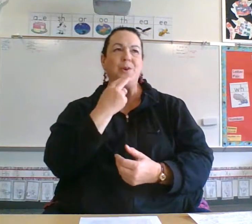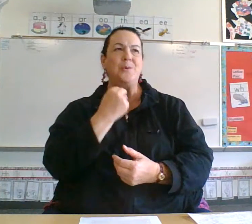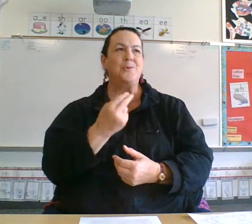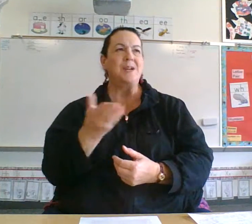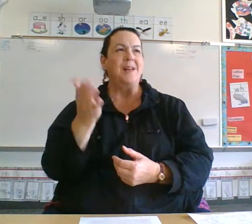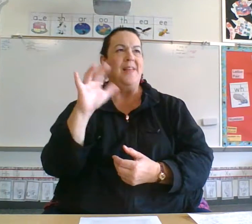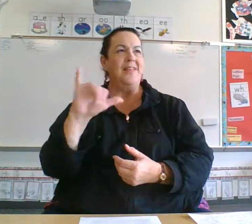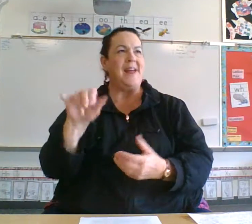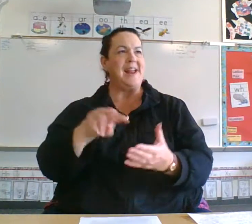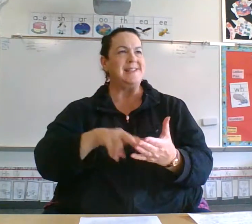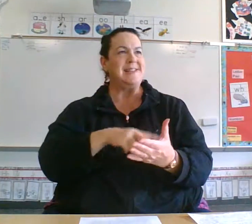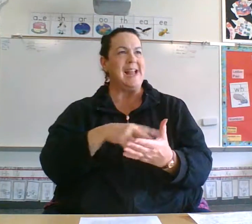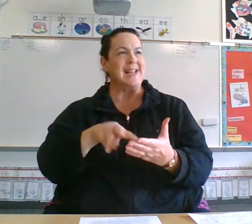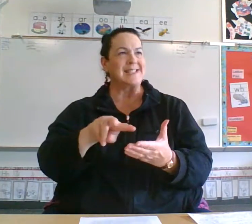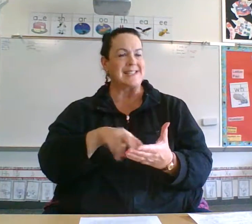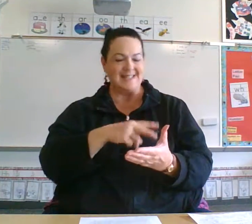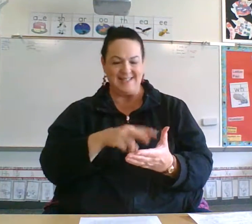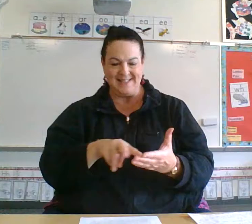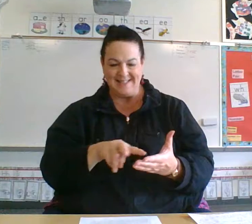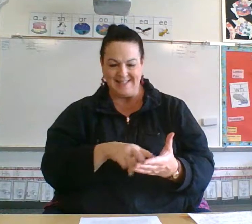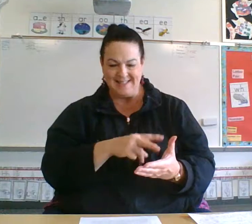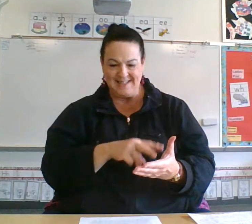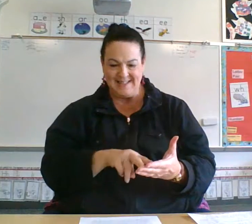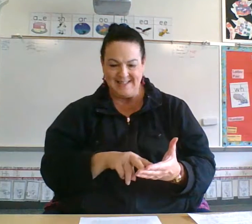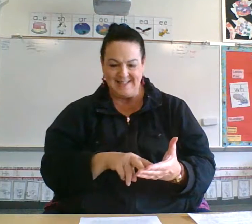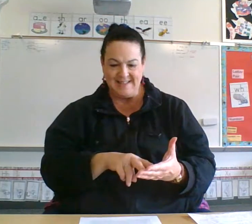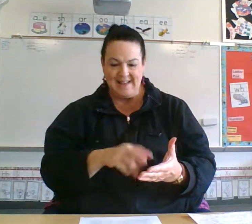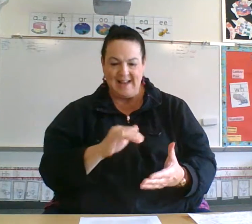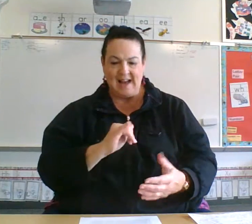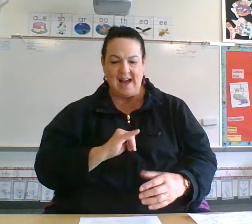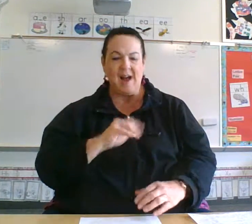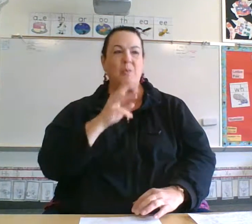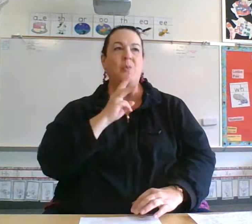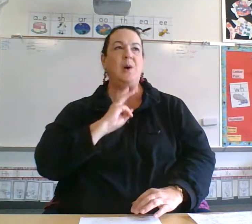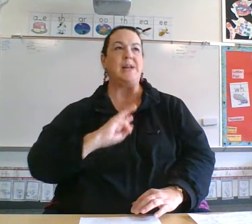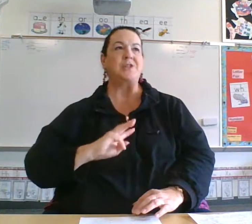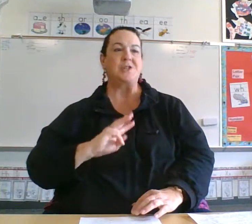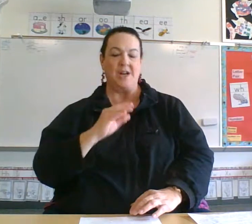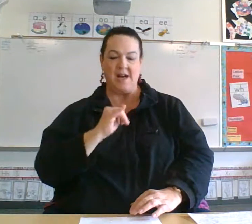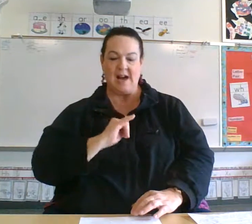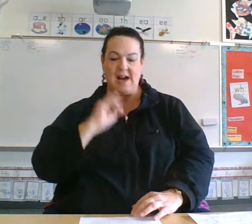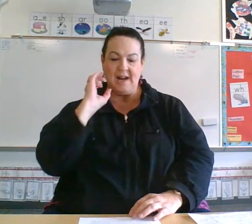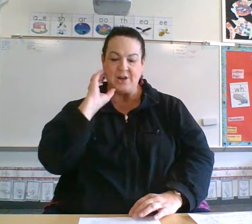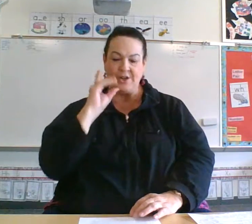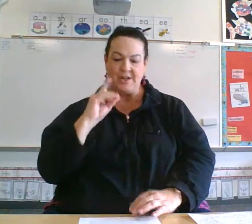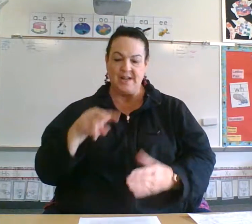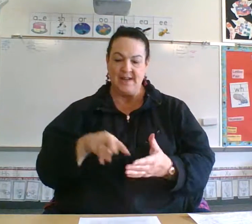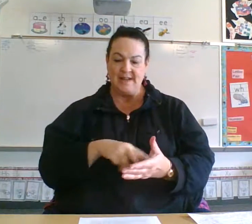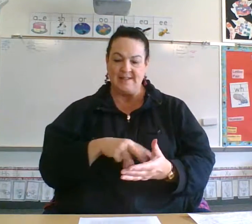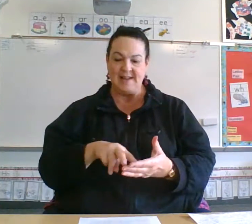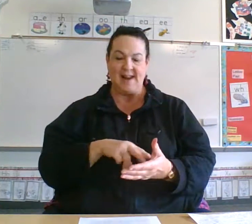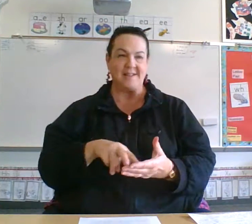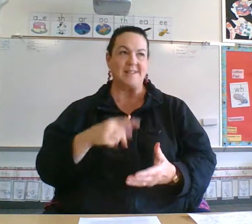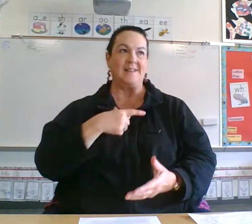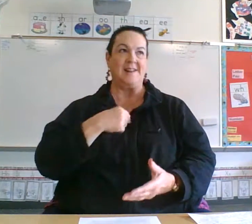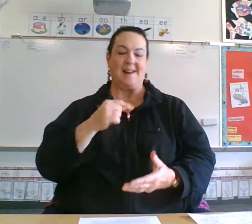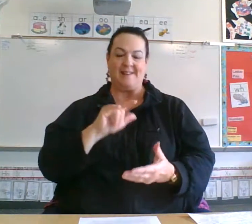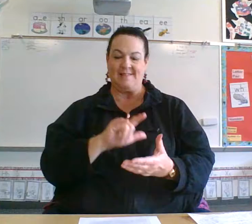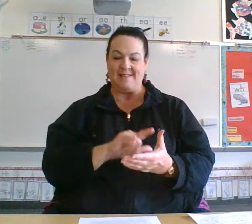cute they dance. I wish I could dance like